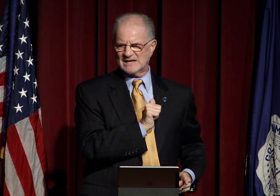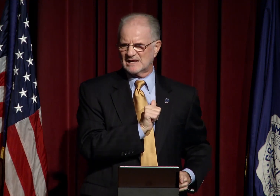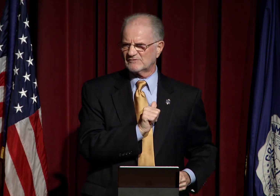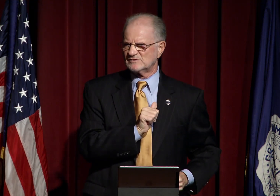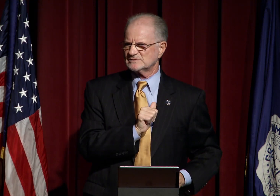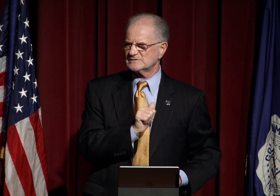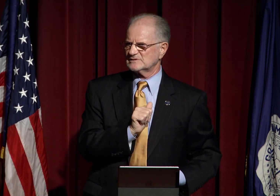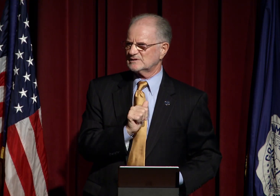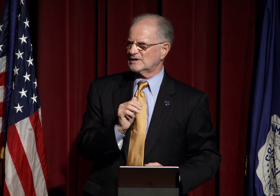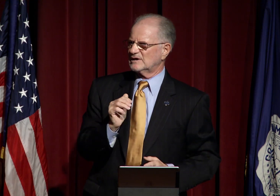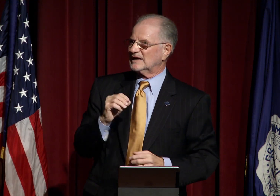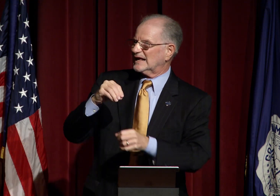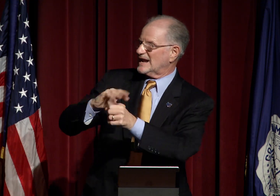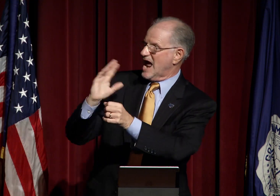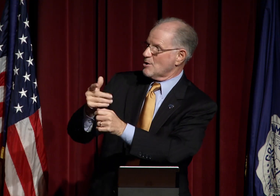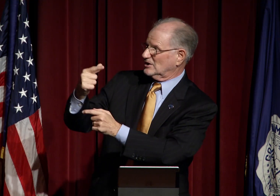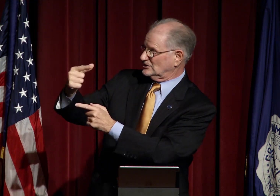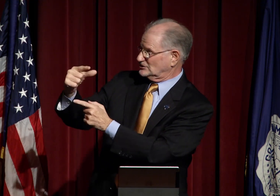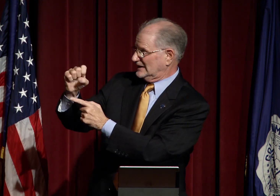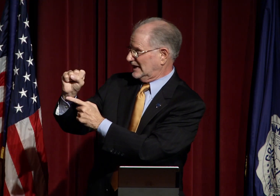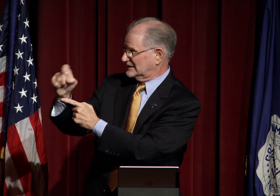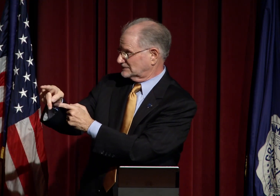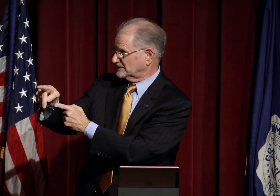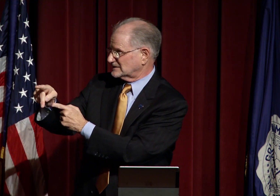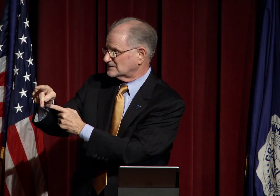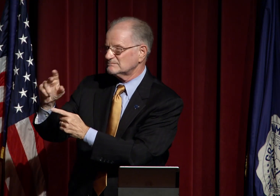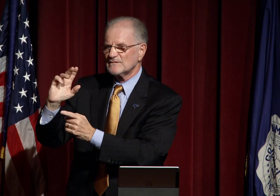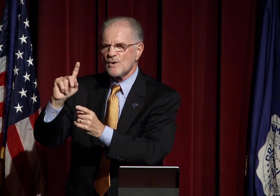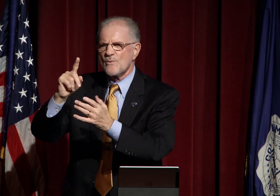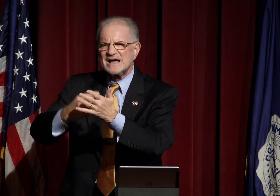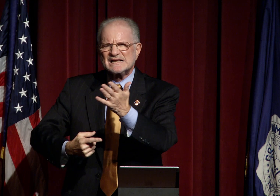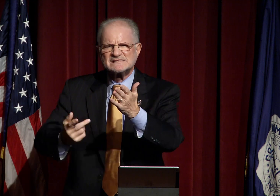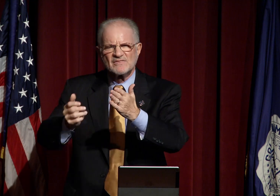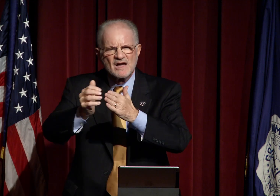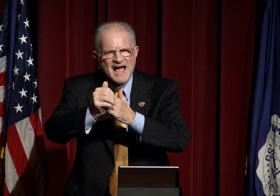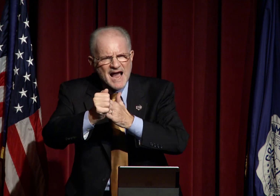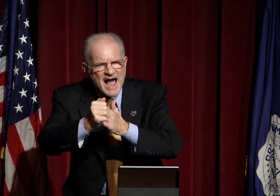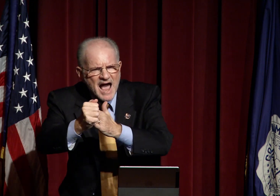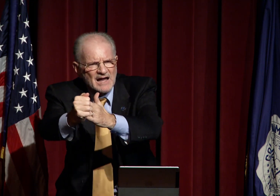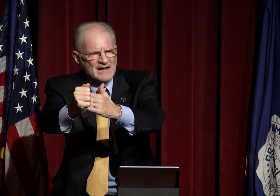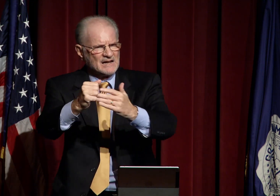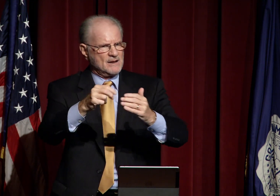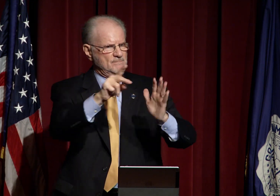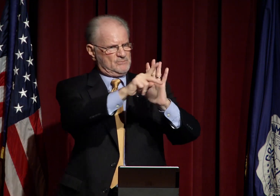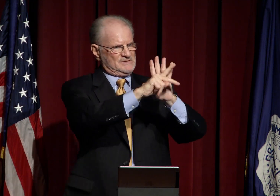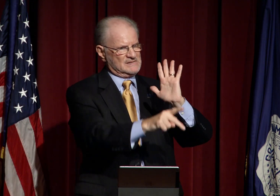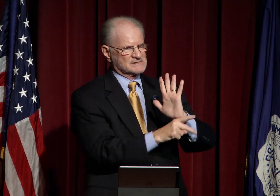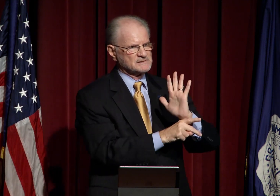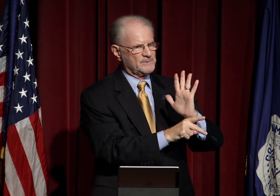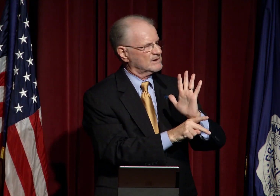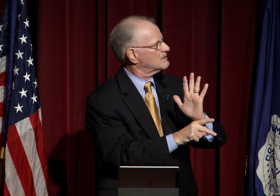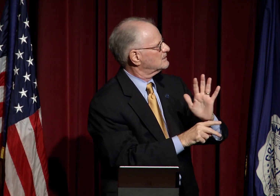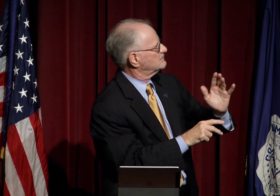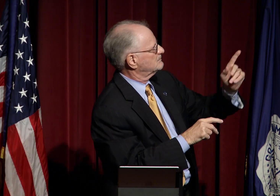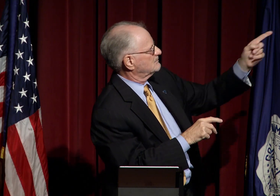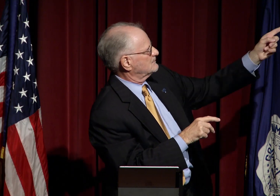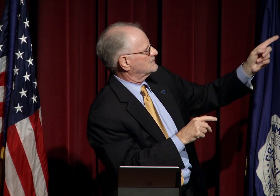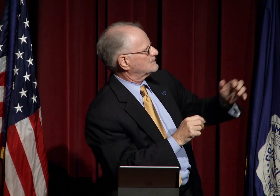We must remind ourselves that in our Gallaudet strategic plan, we have guiding